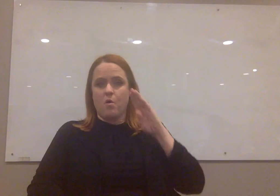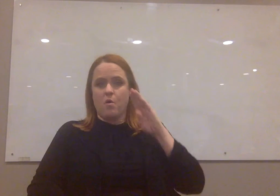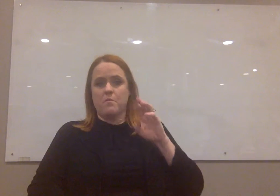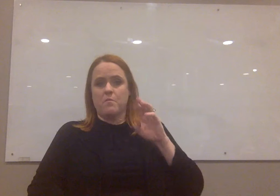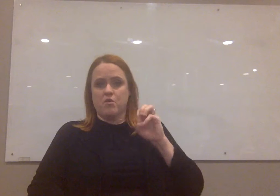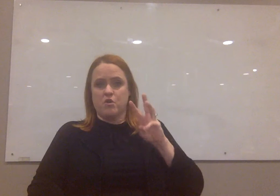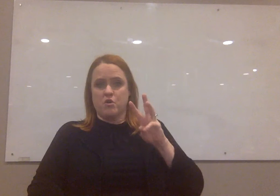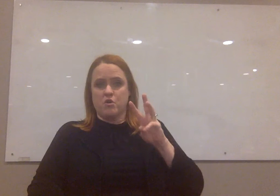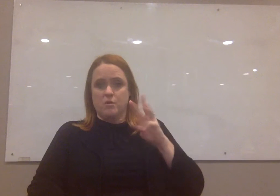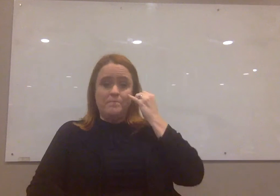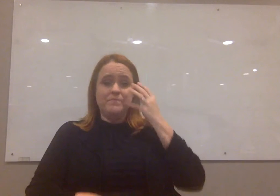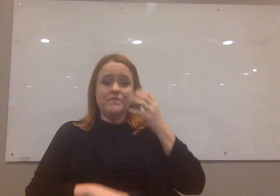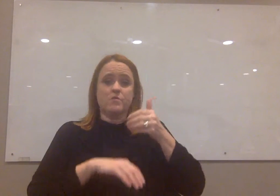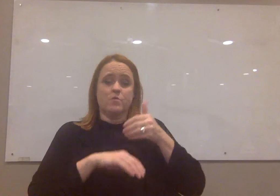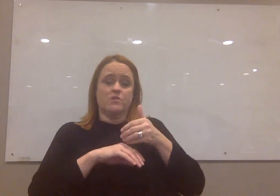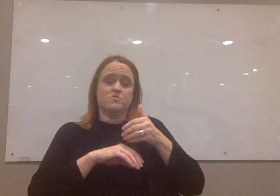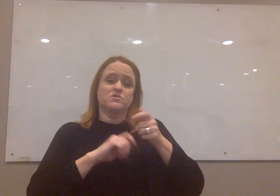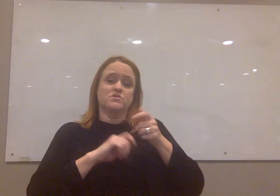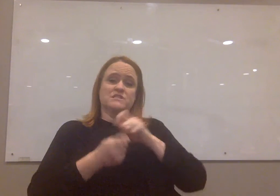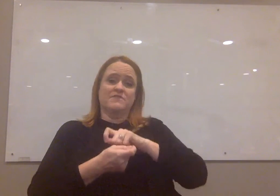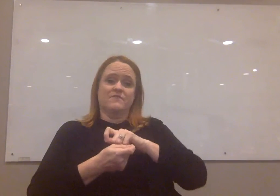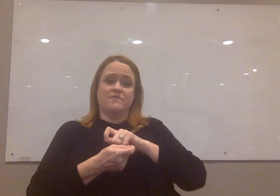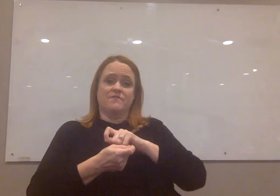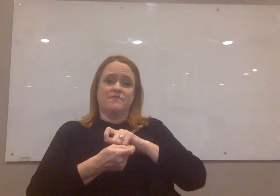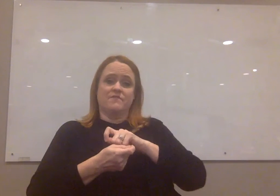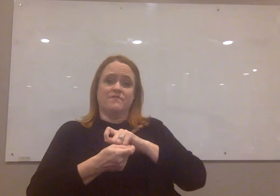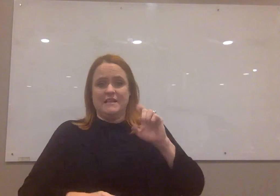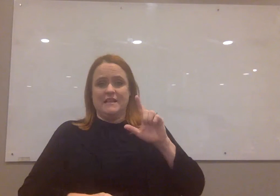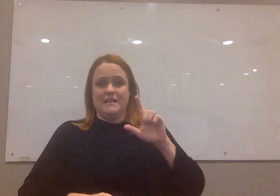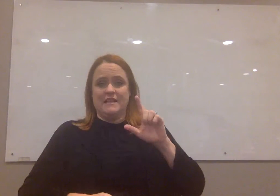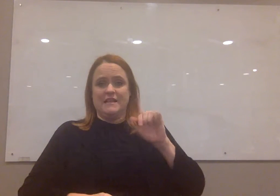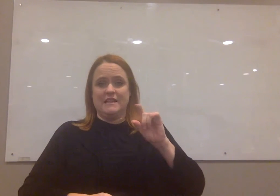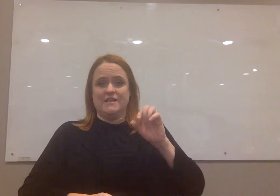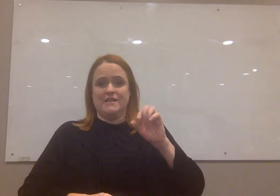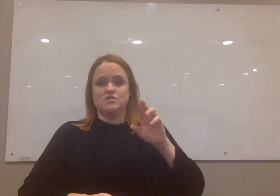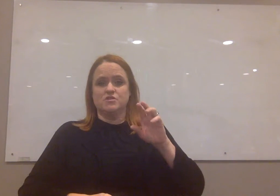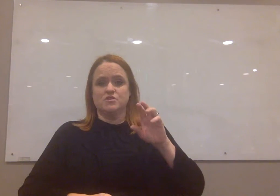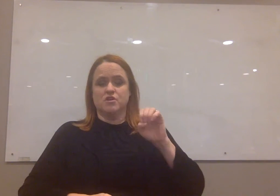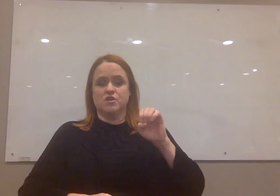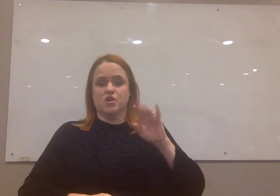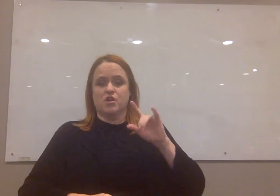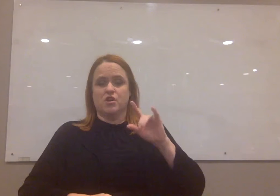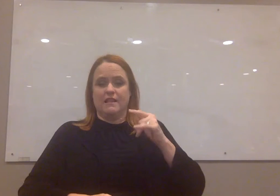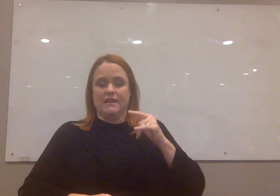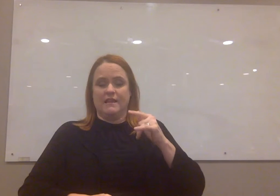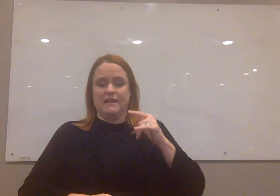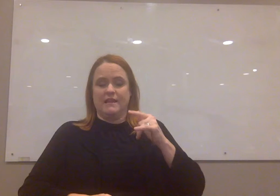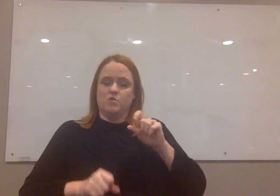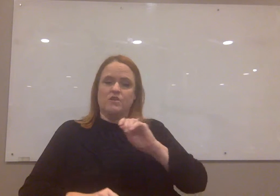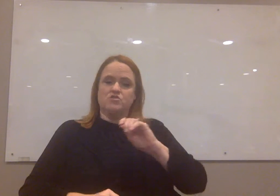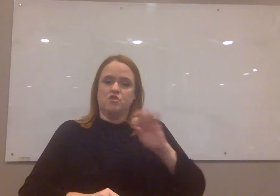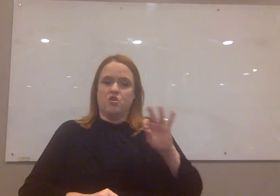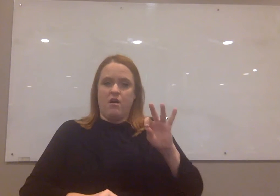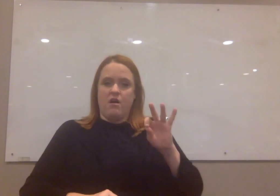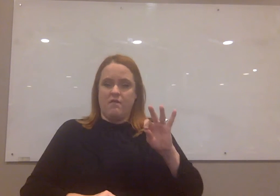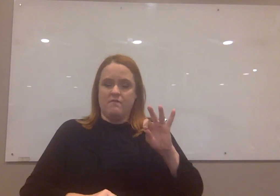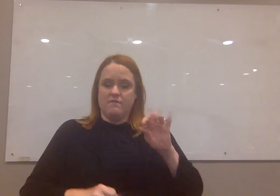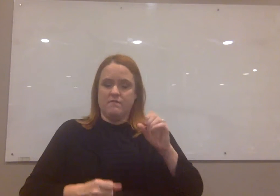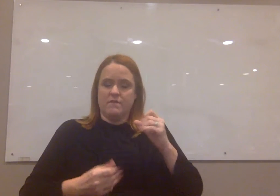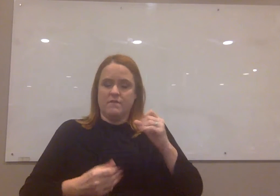probably a lot of things you can turn off that's in the Homebrew build, or even the Ubuntu builds that Erlang solution gives you.